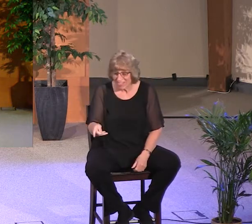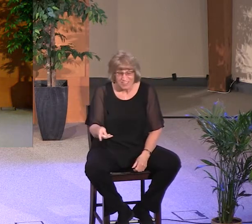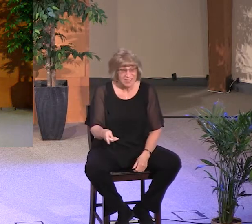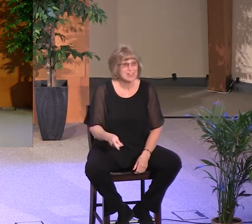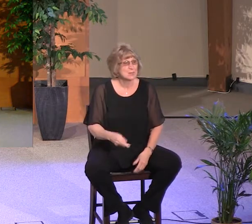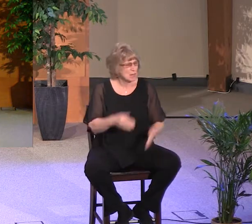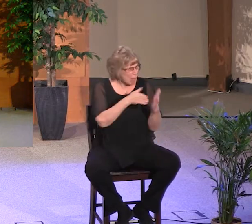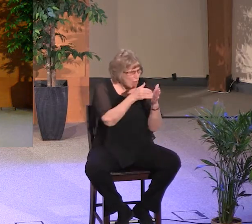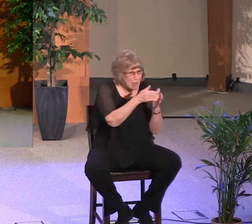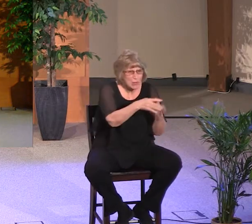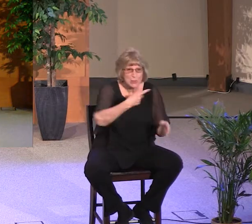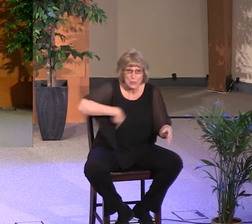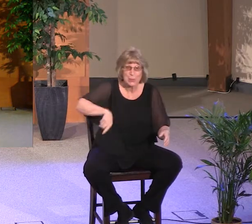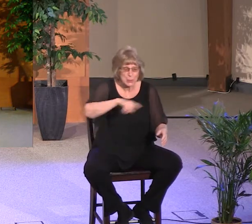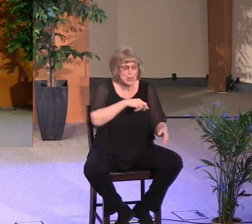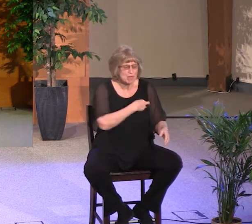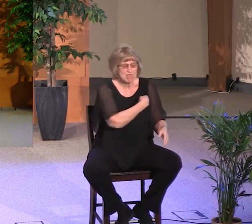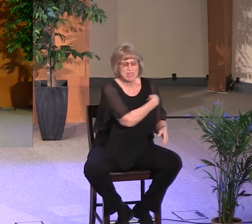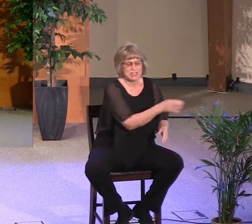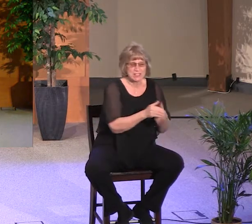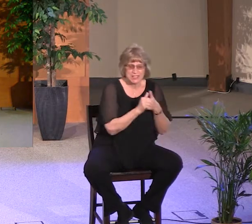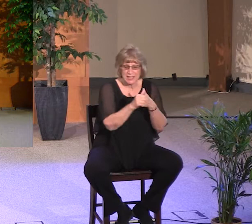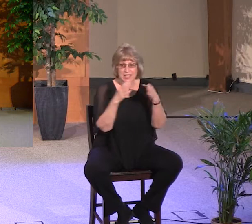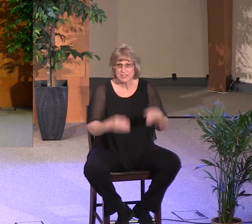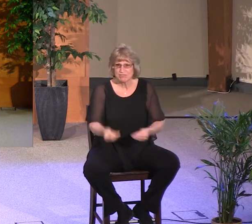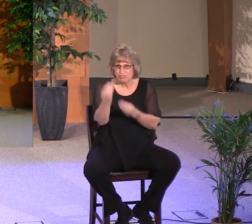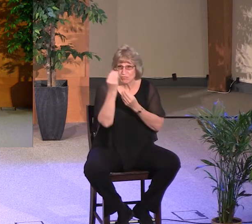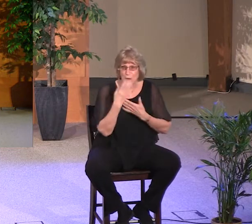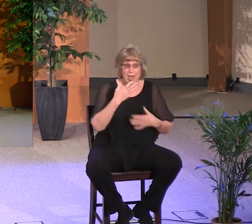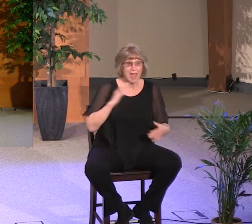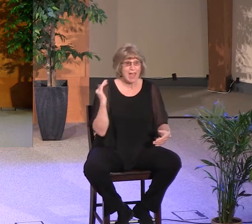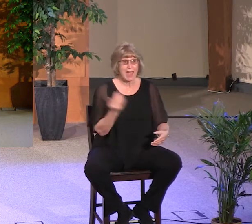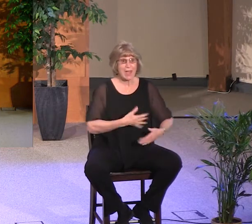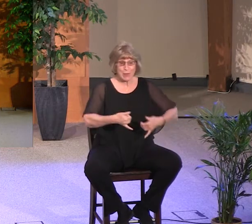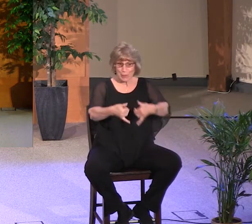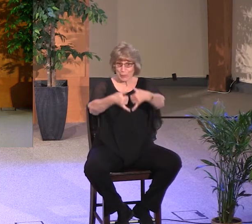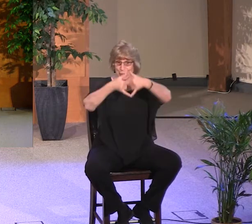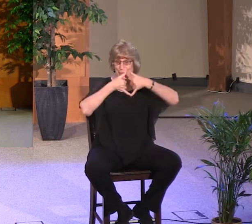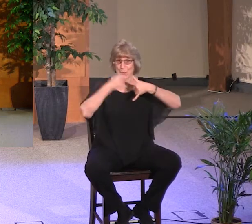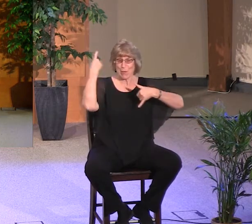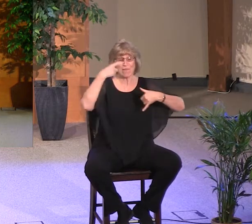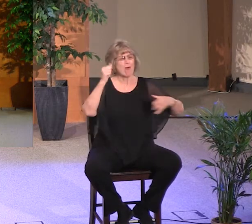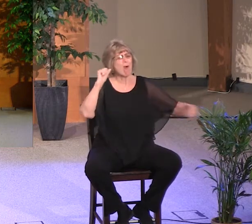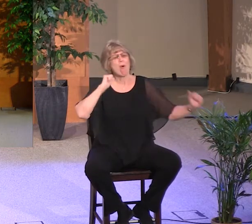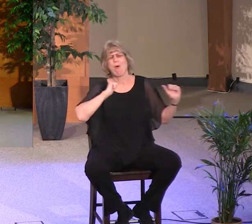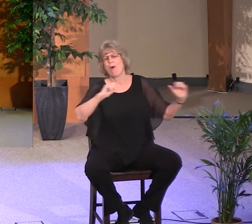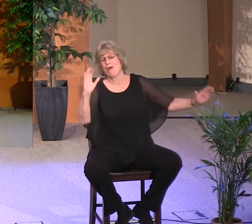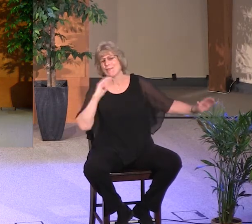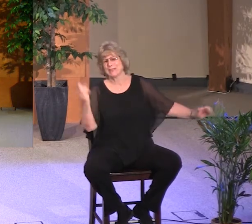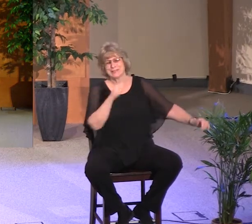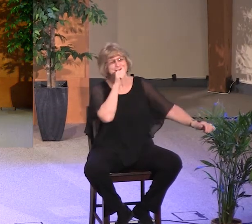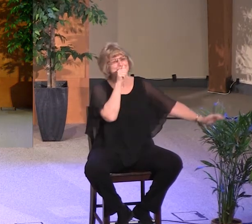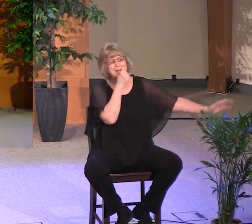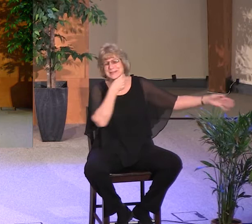often we are told by religious leaders that our reward for all of our suffering, all of